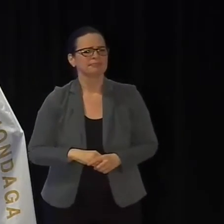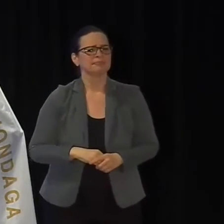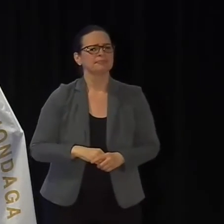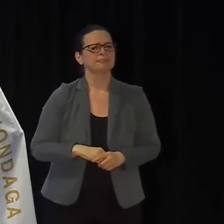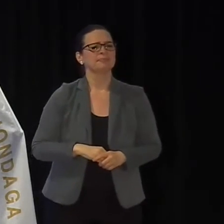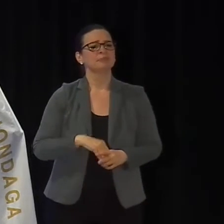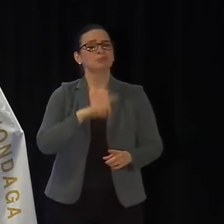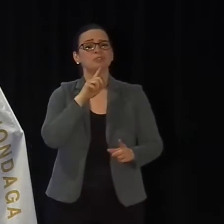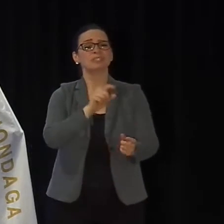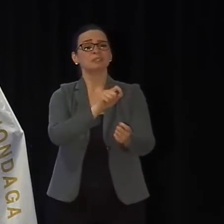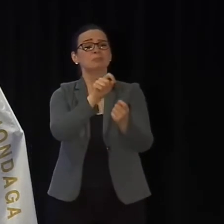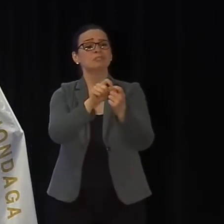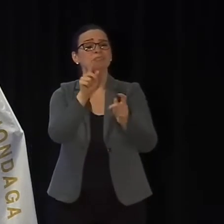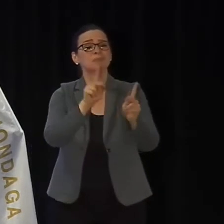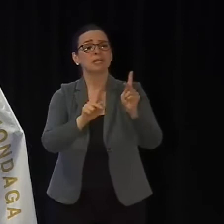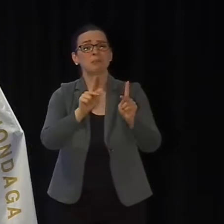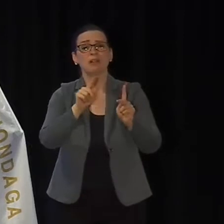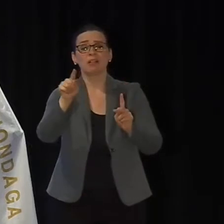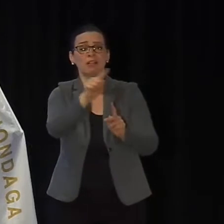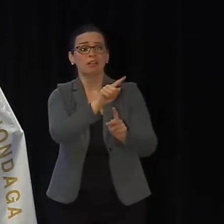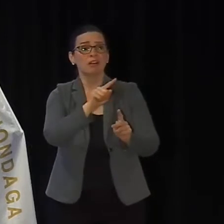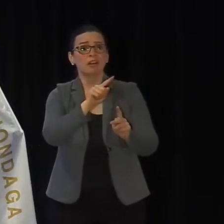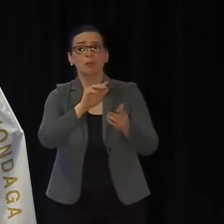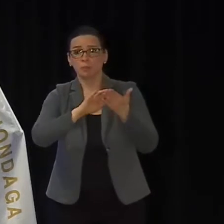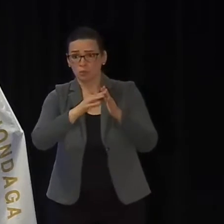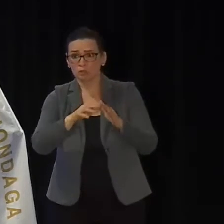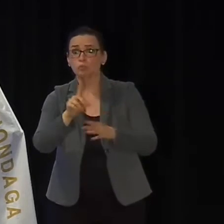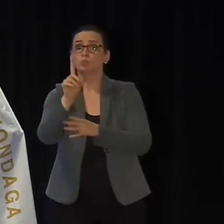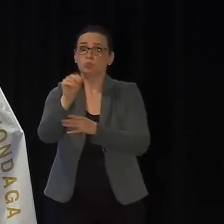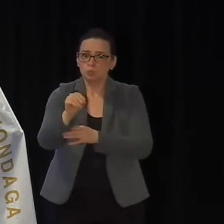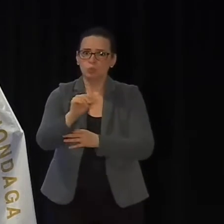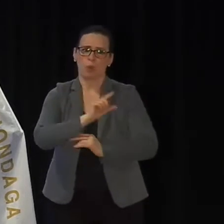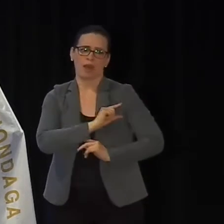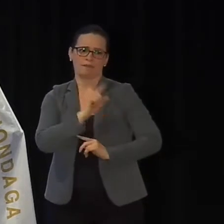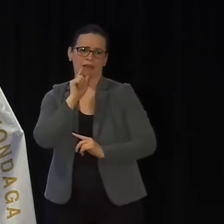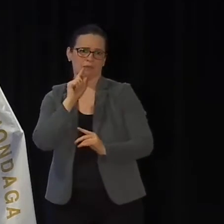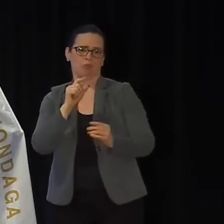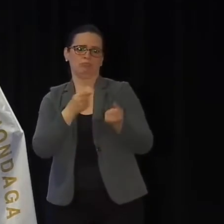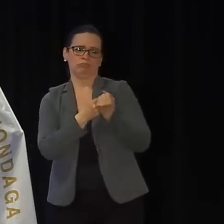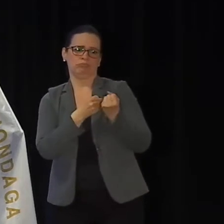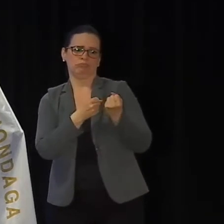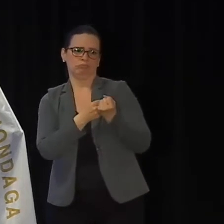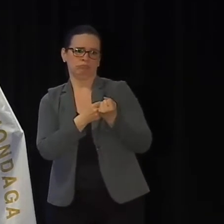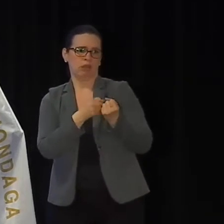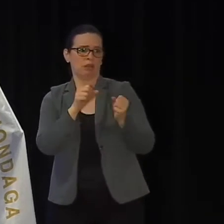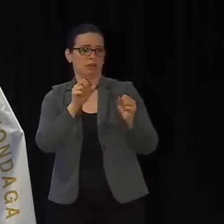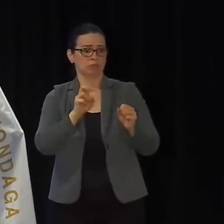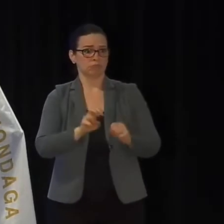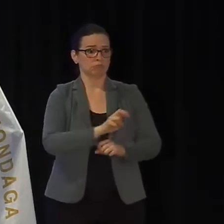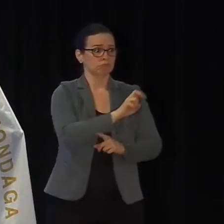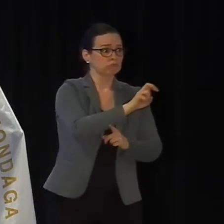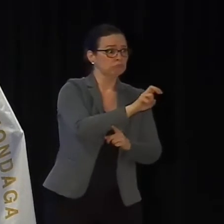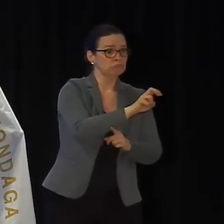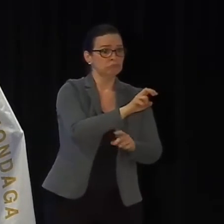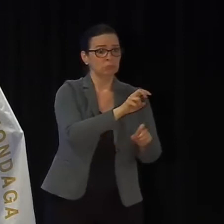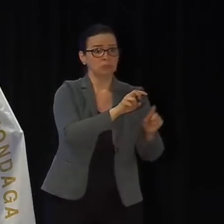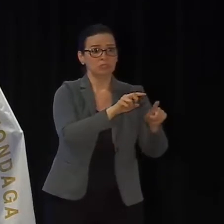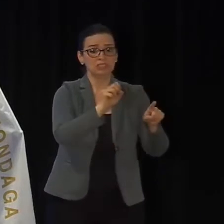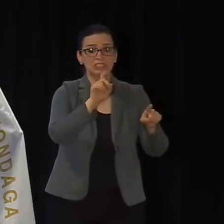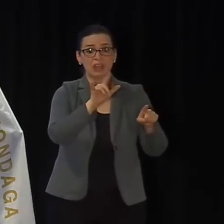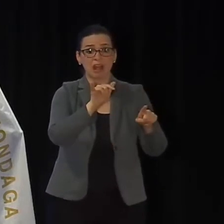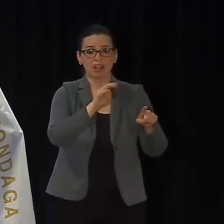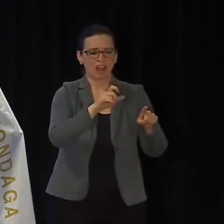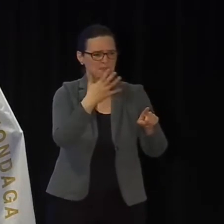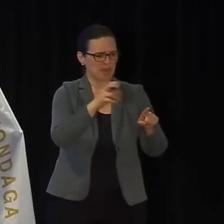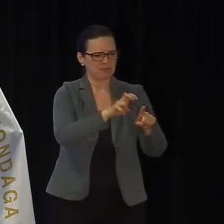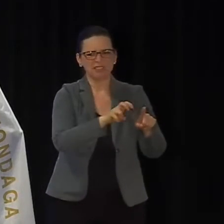community qualify for assistance. That flows, right? They can move to the Skyline and then move somewhere else, and that